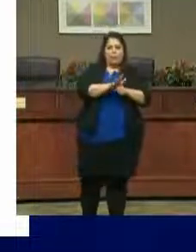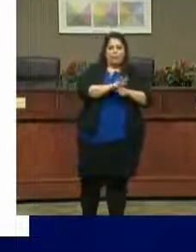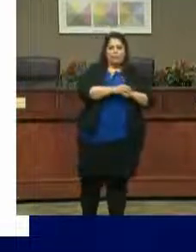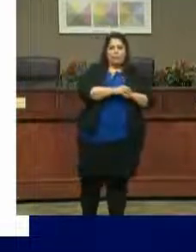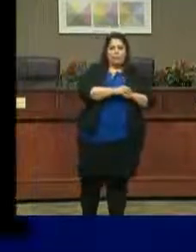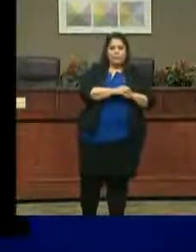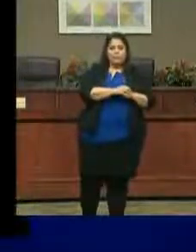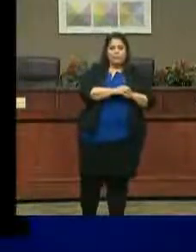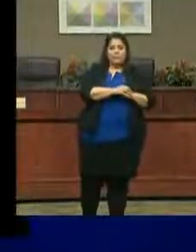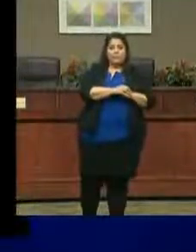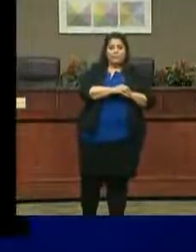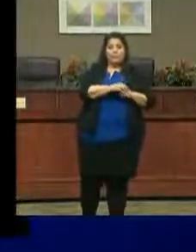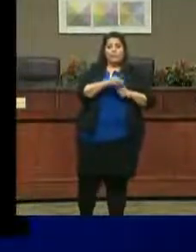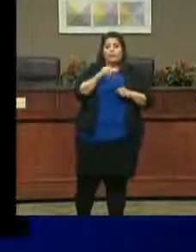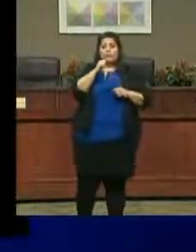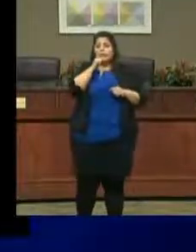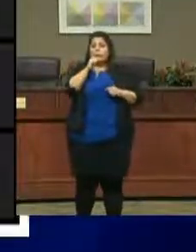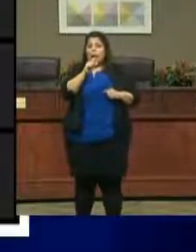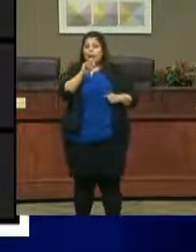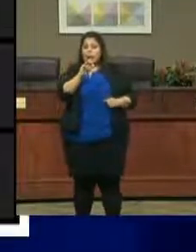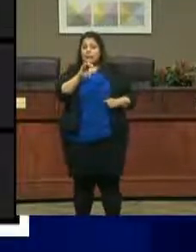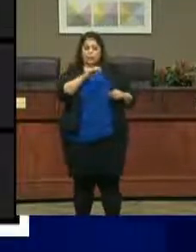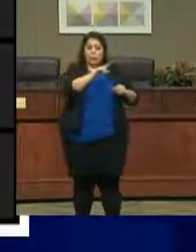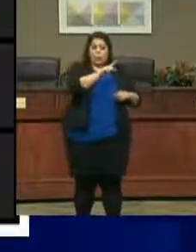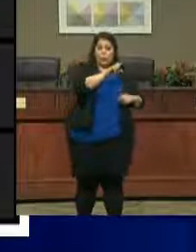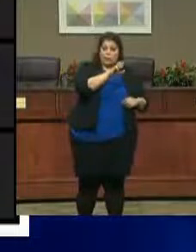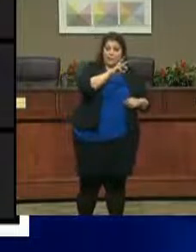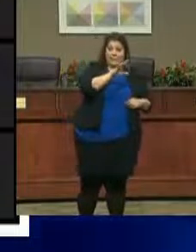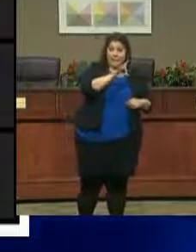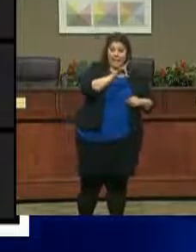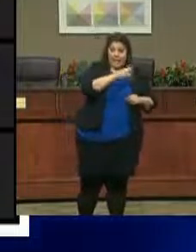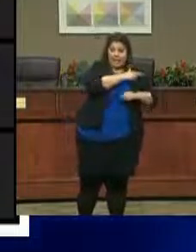People in non-ICU, out of the 168,